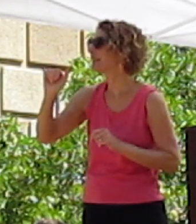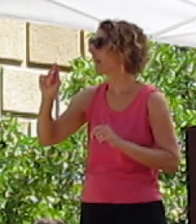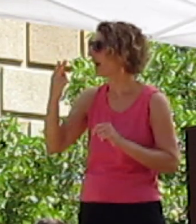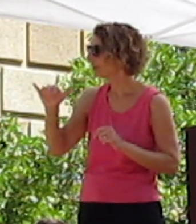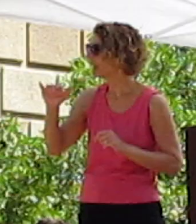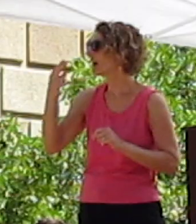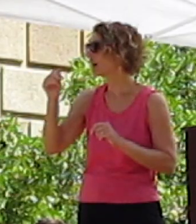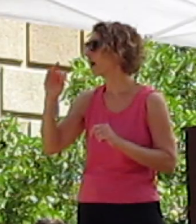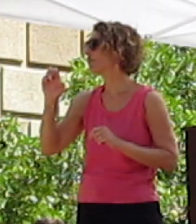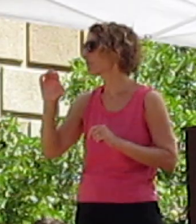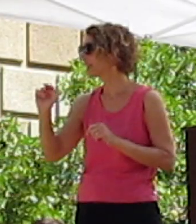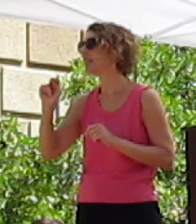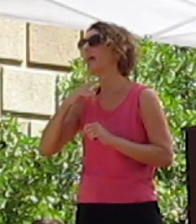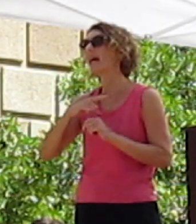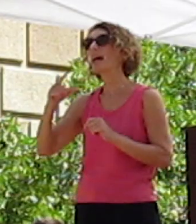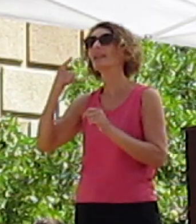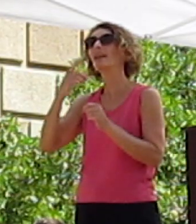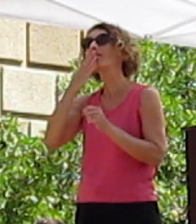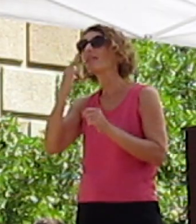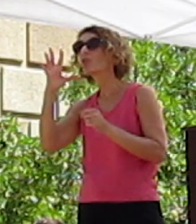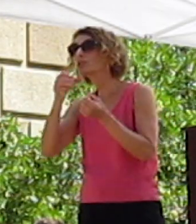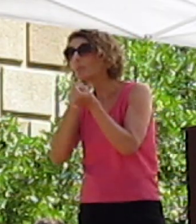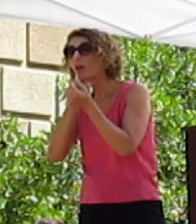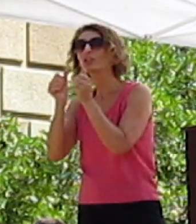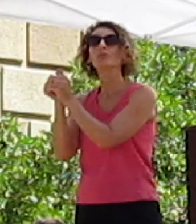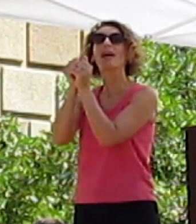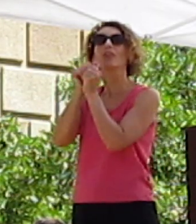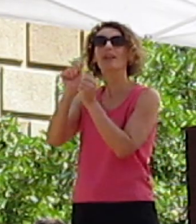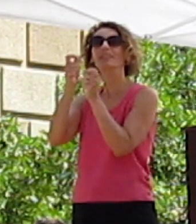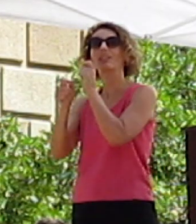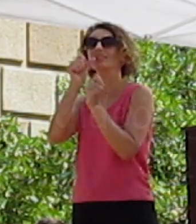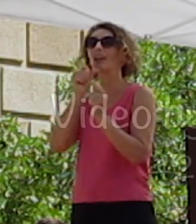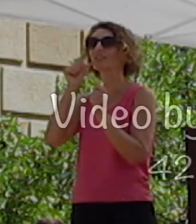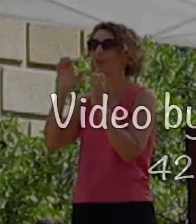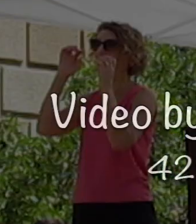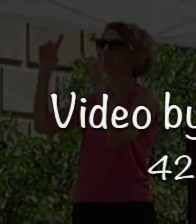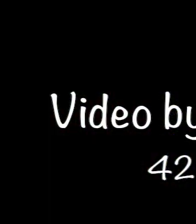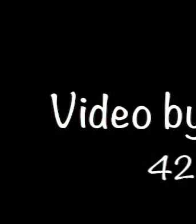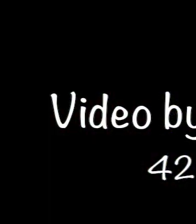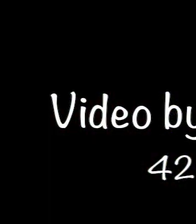support. Together we can change Arizona's education system for the better. Thank you.